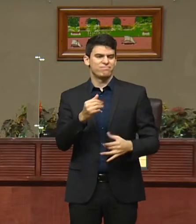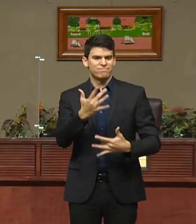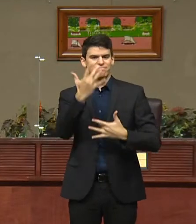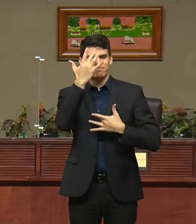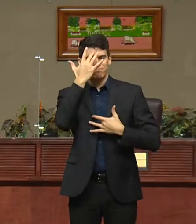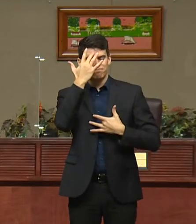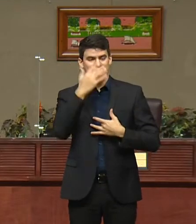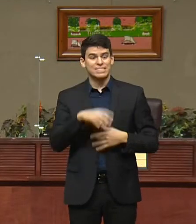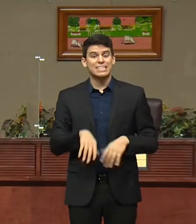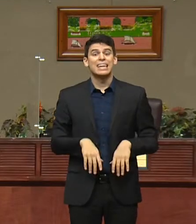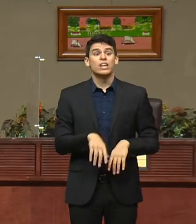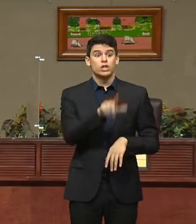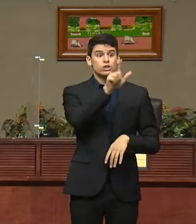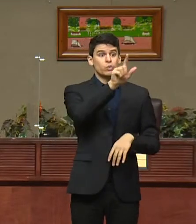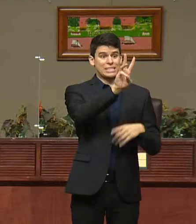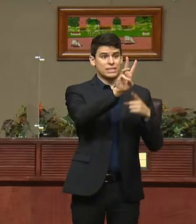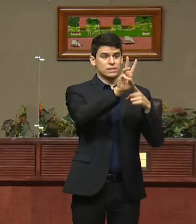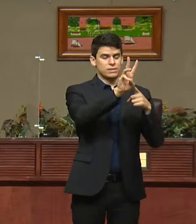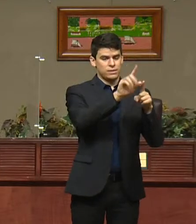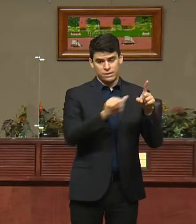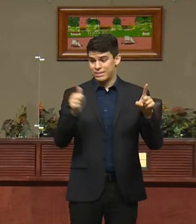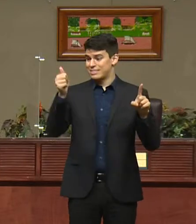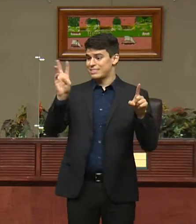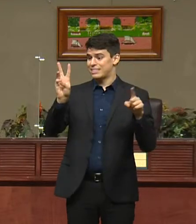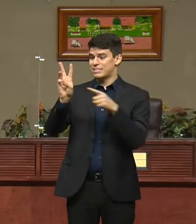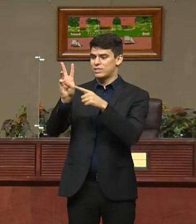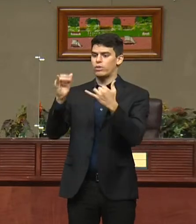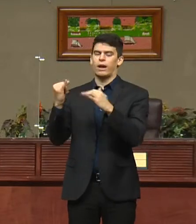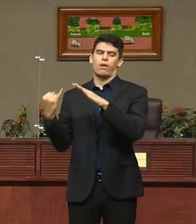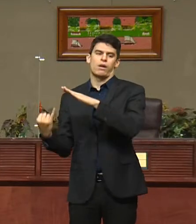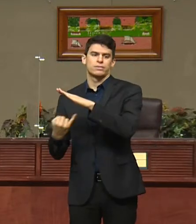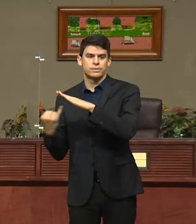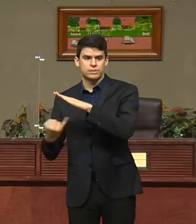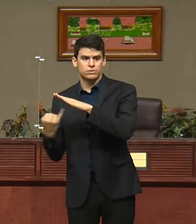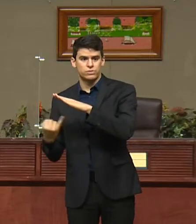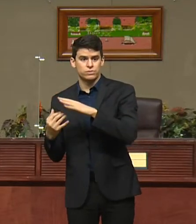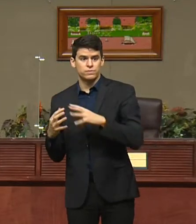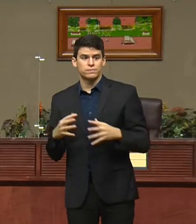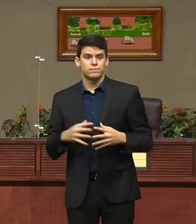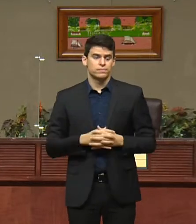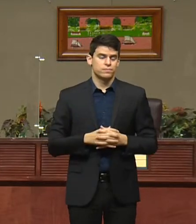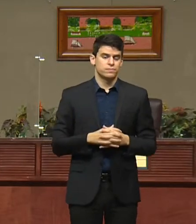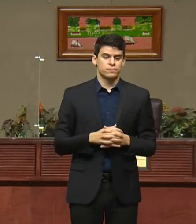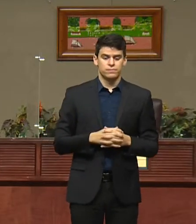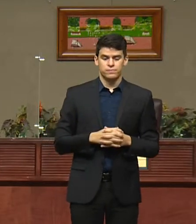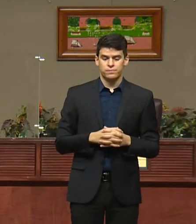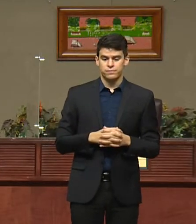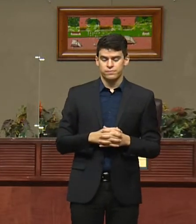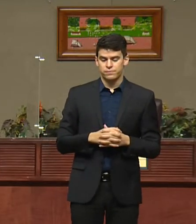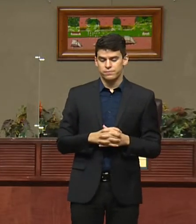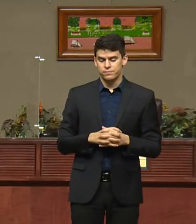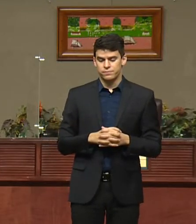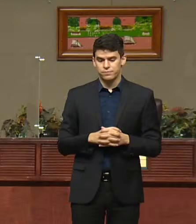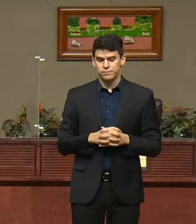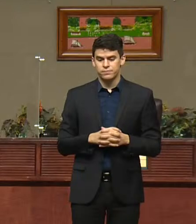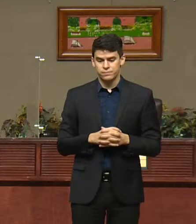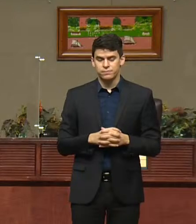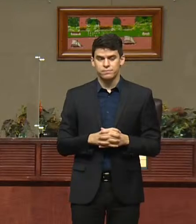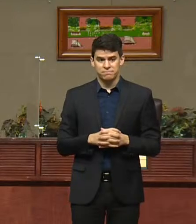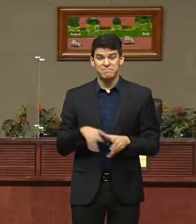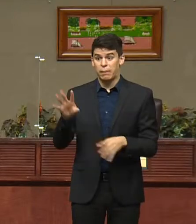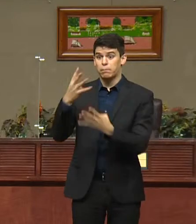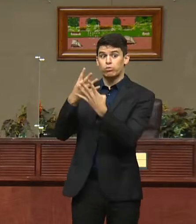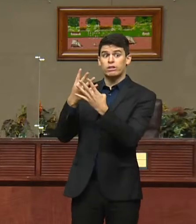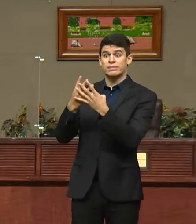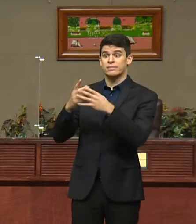and 16 of those are in isolation at this time. 4 of the buildings in the